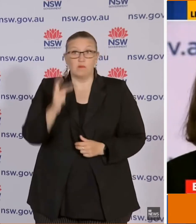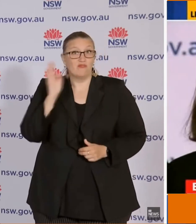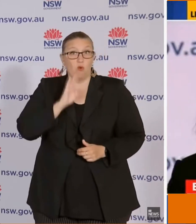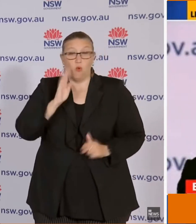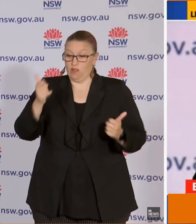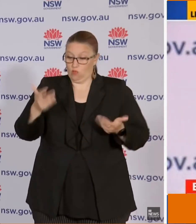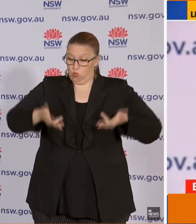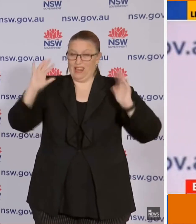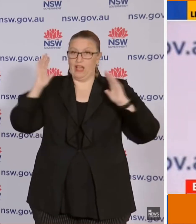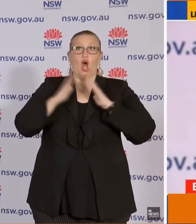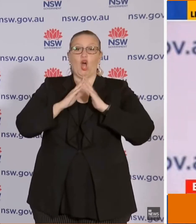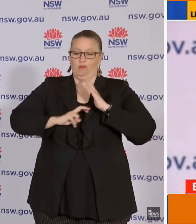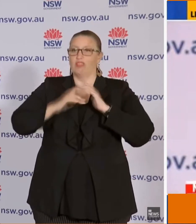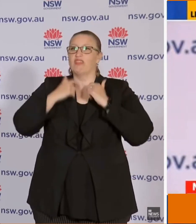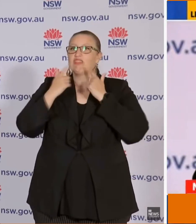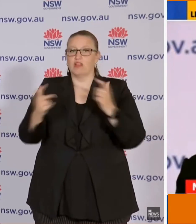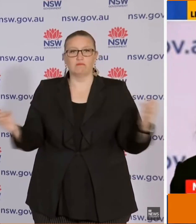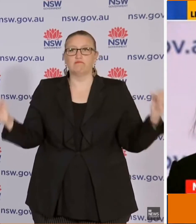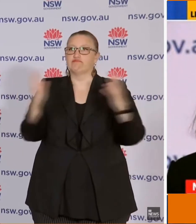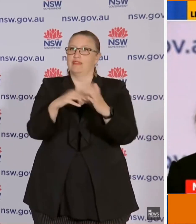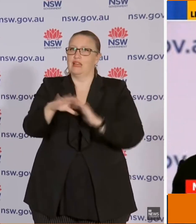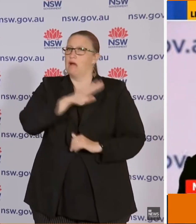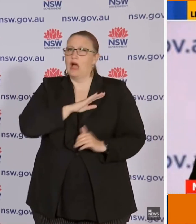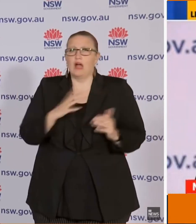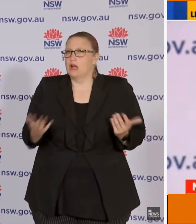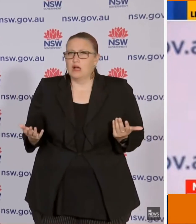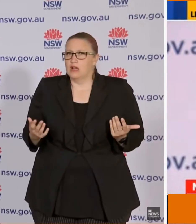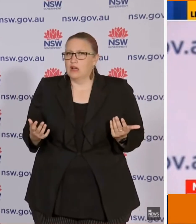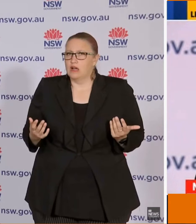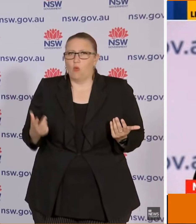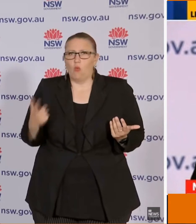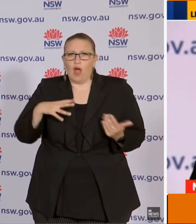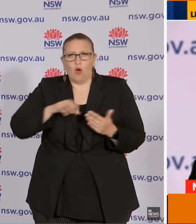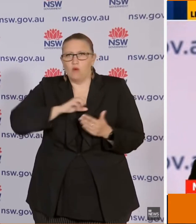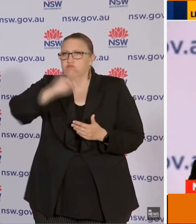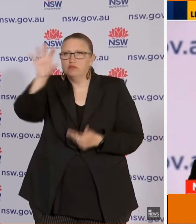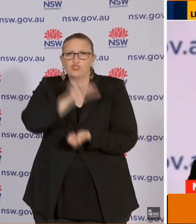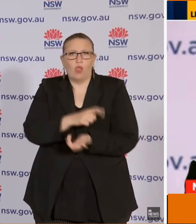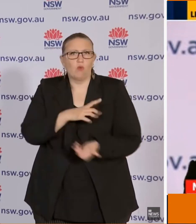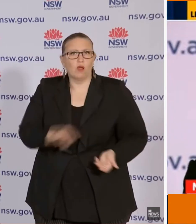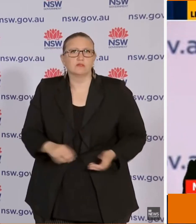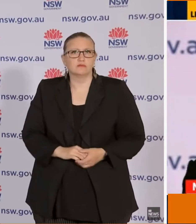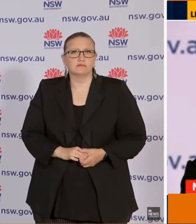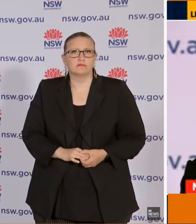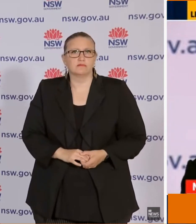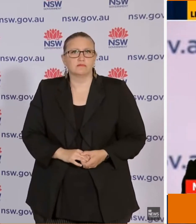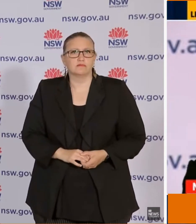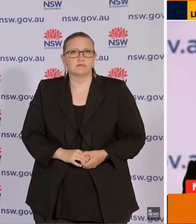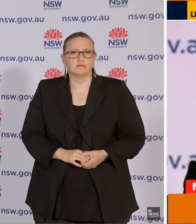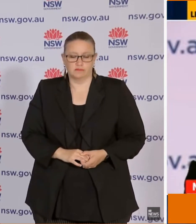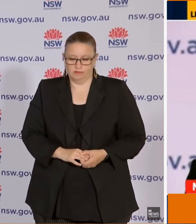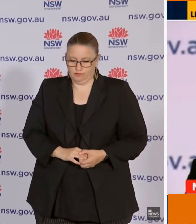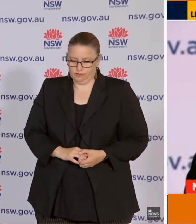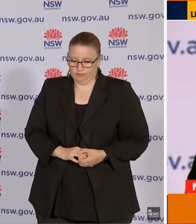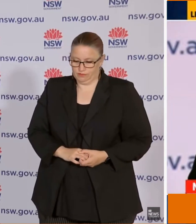outside with COVID. Well, I think, and this is the issue about what October and September look like, it depends on people respecting each other and doing the